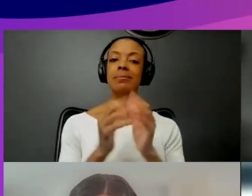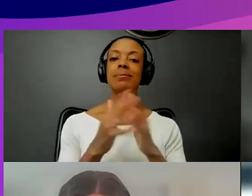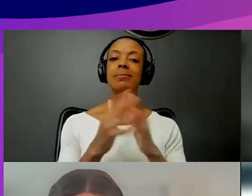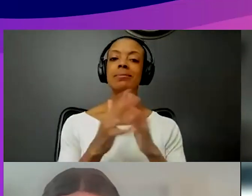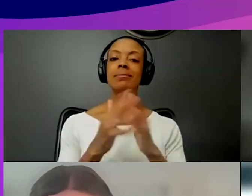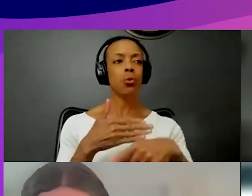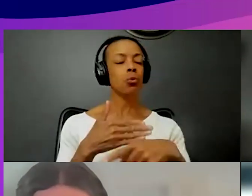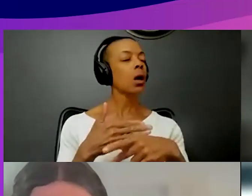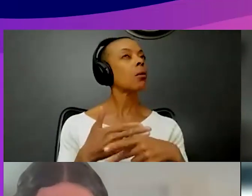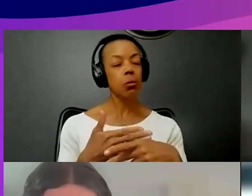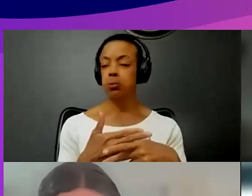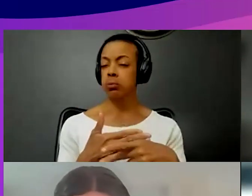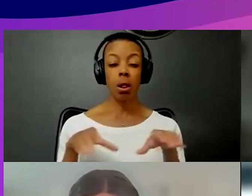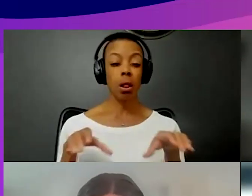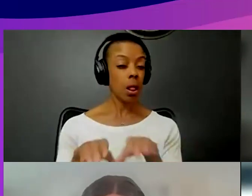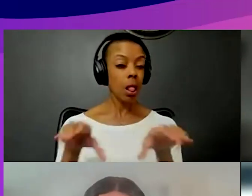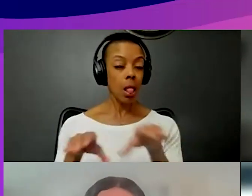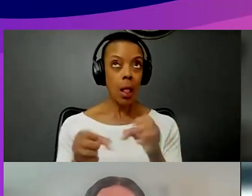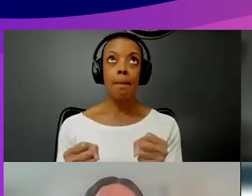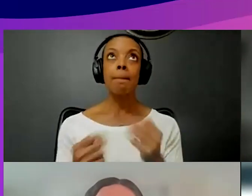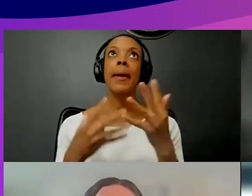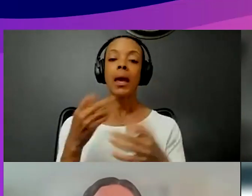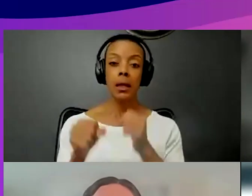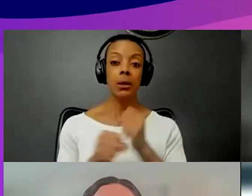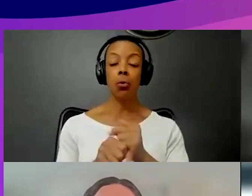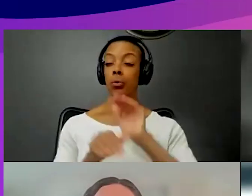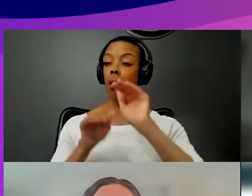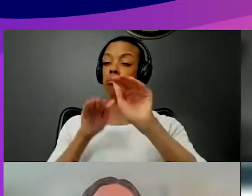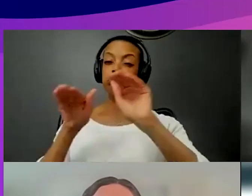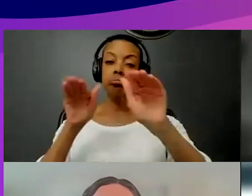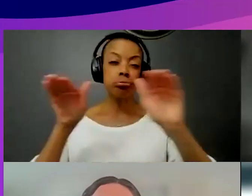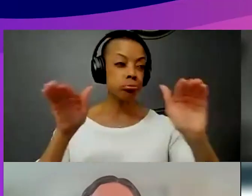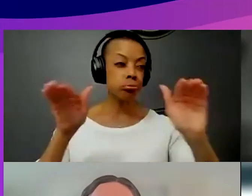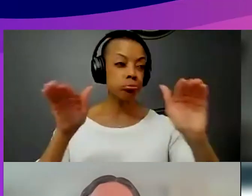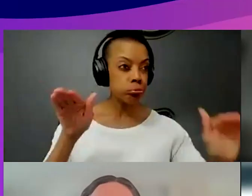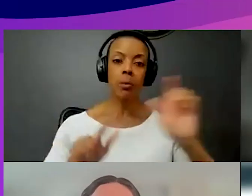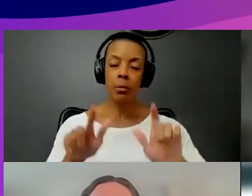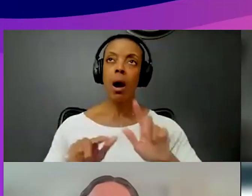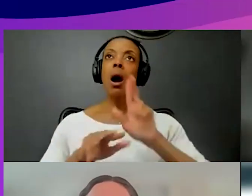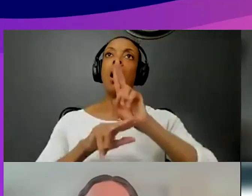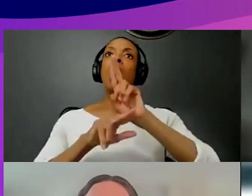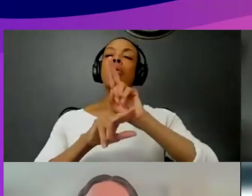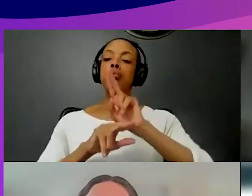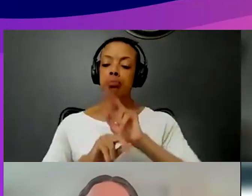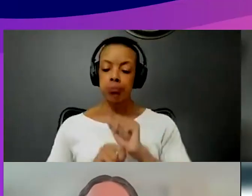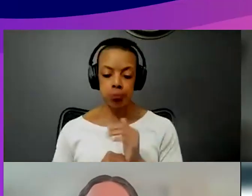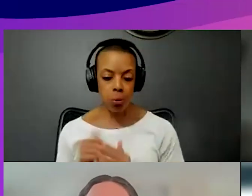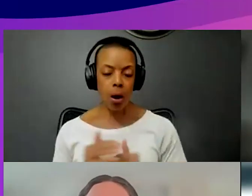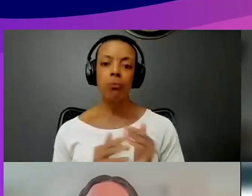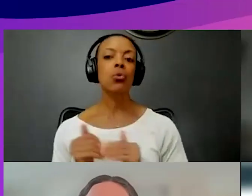takes years usually for people to know about it, feel comfortable, and do it. So we have to be